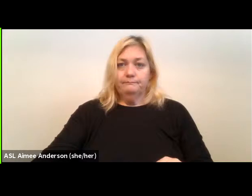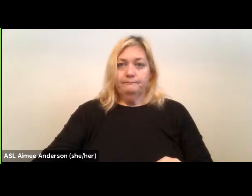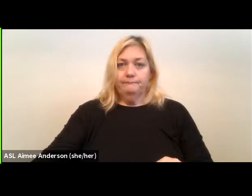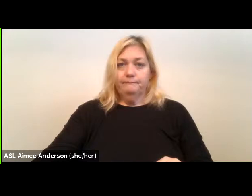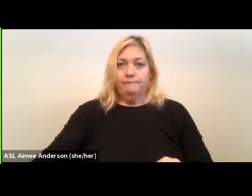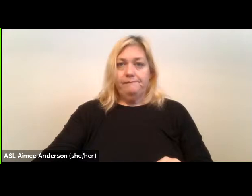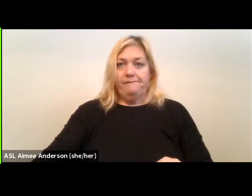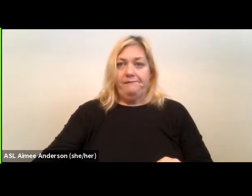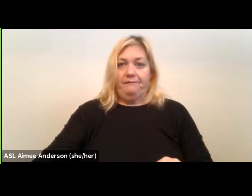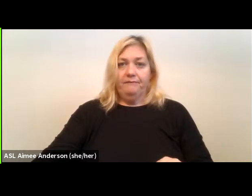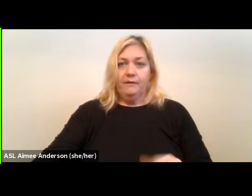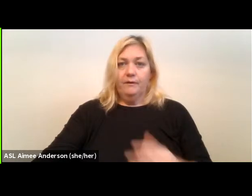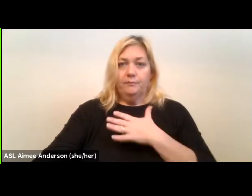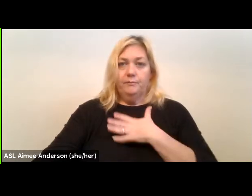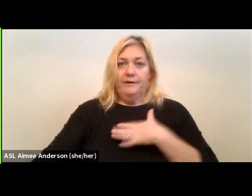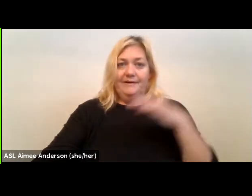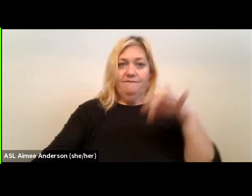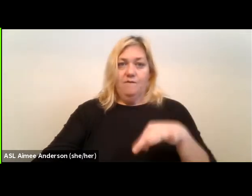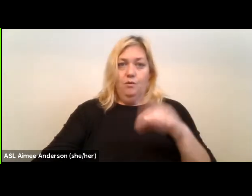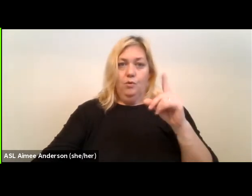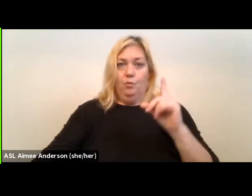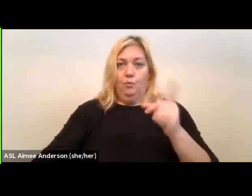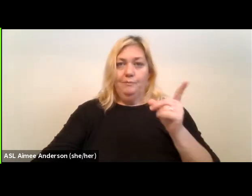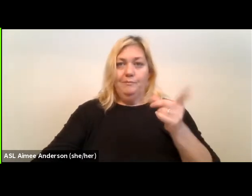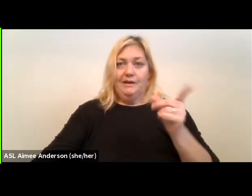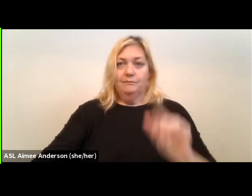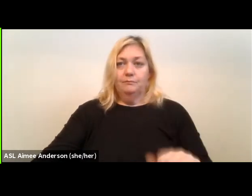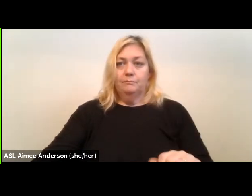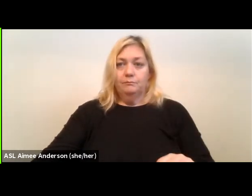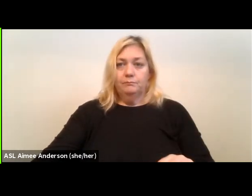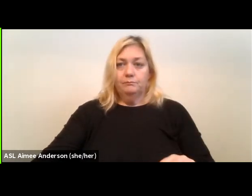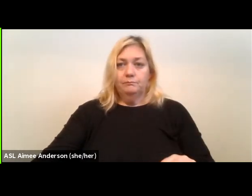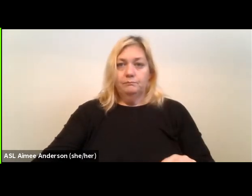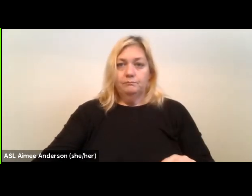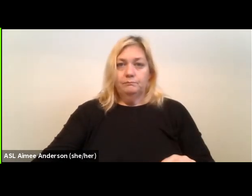All right, so please vote. 1 minute.